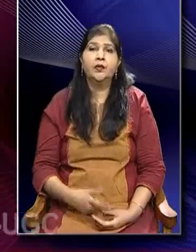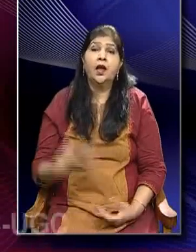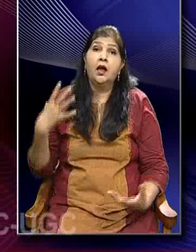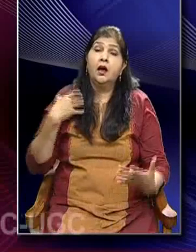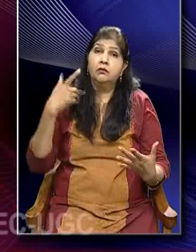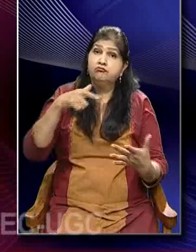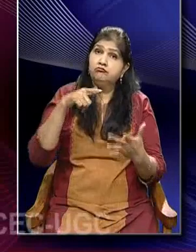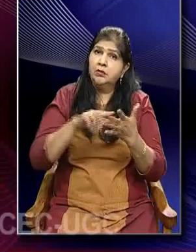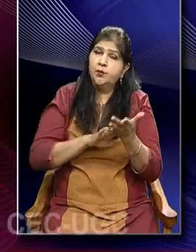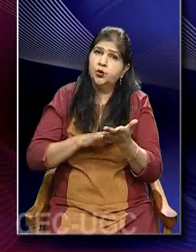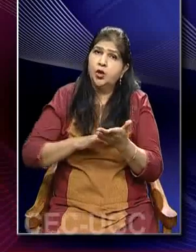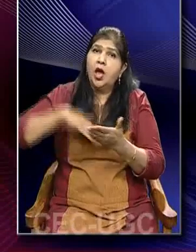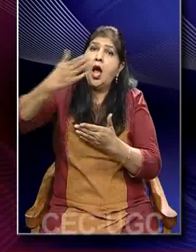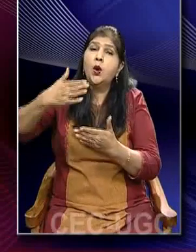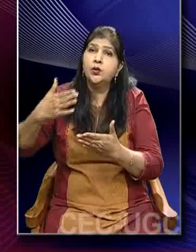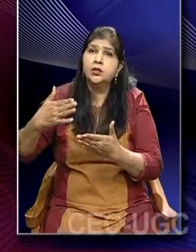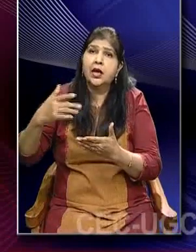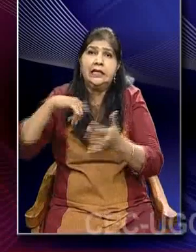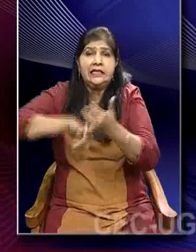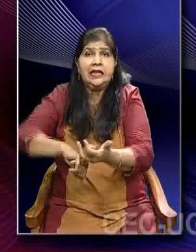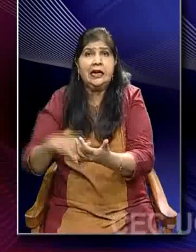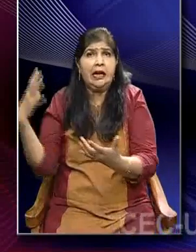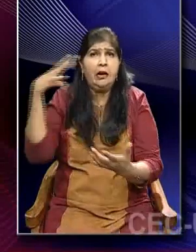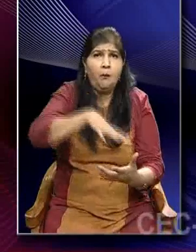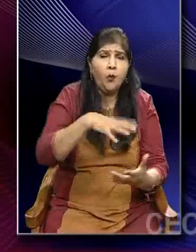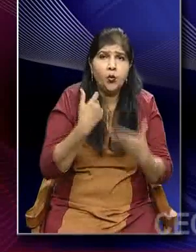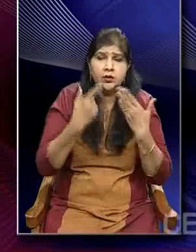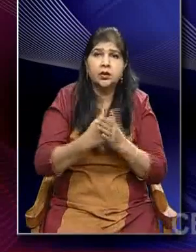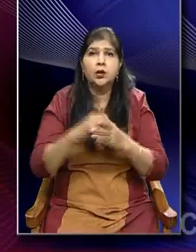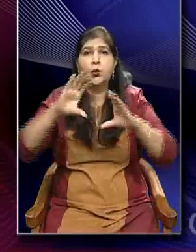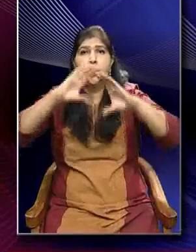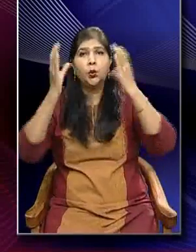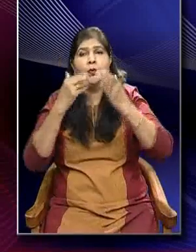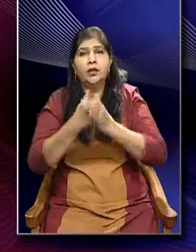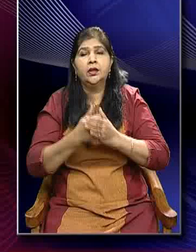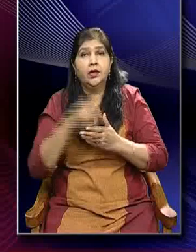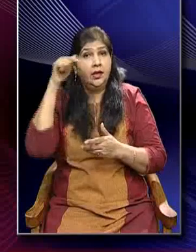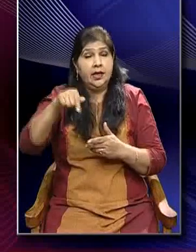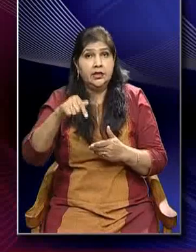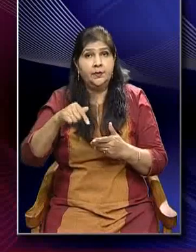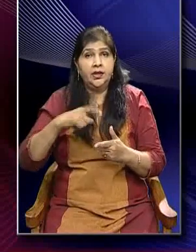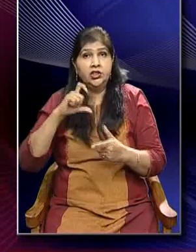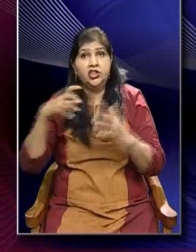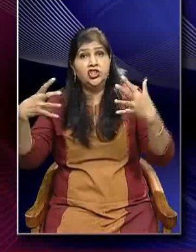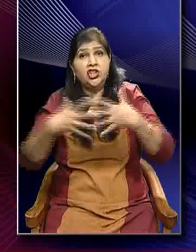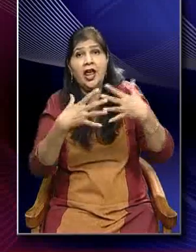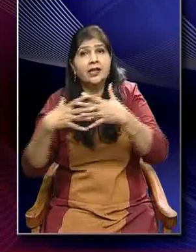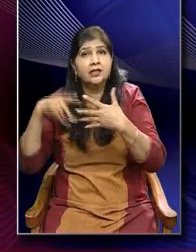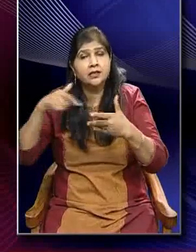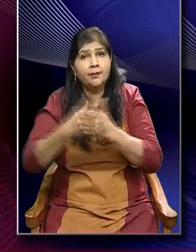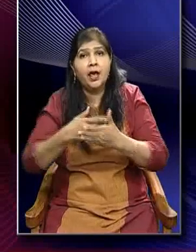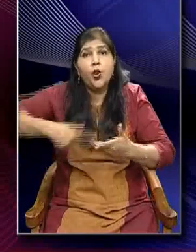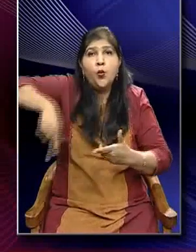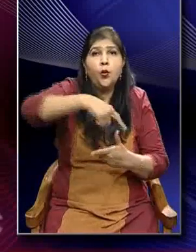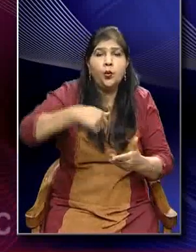imposition of outside standards, globalization has been challenged by